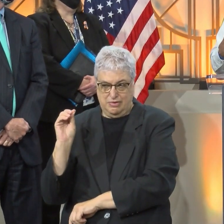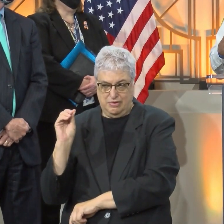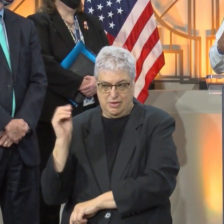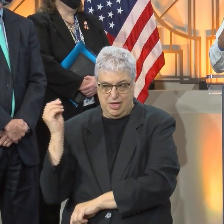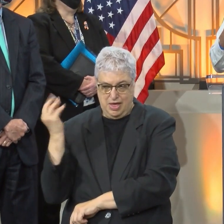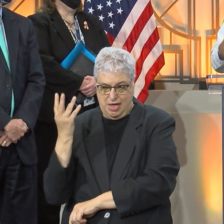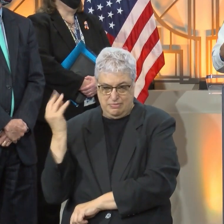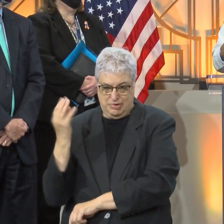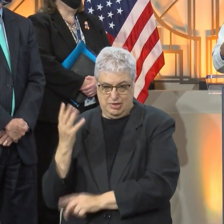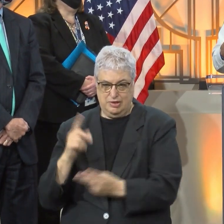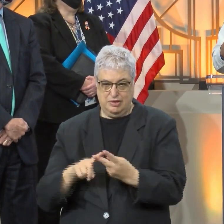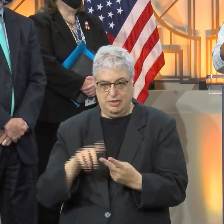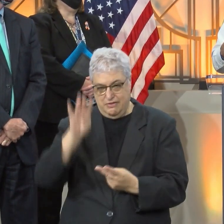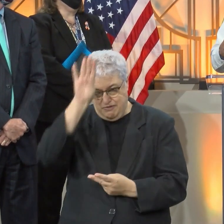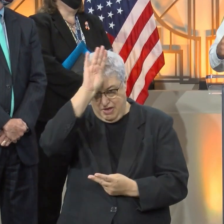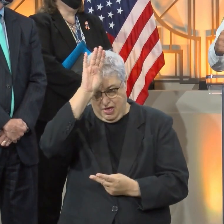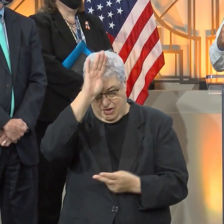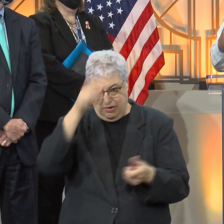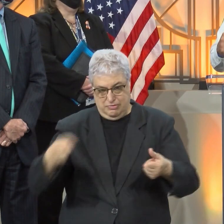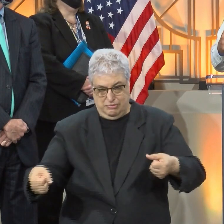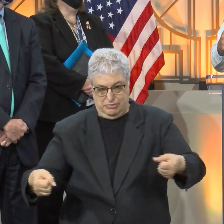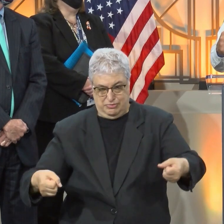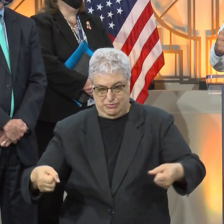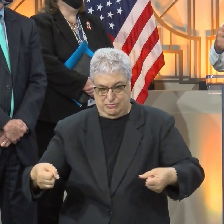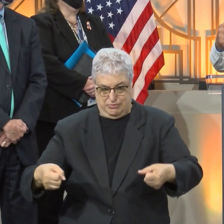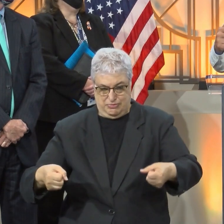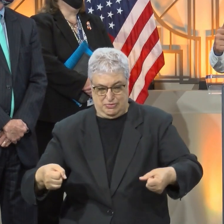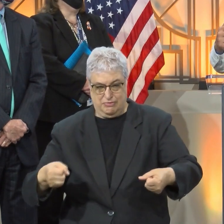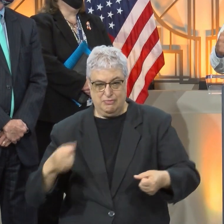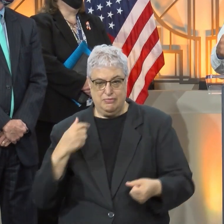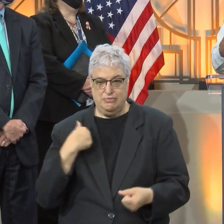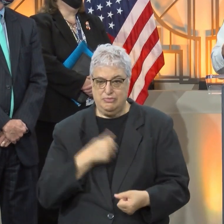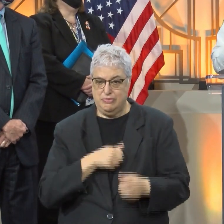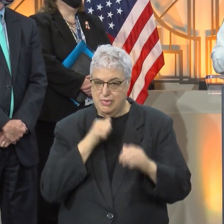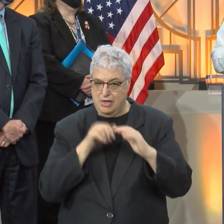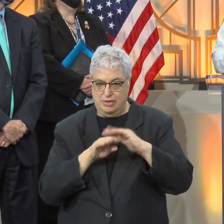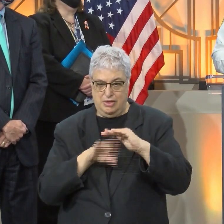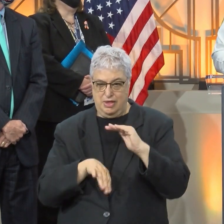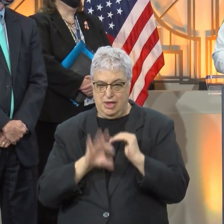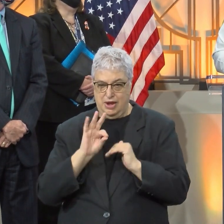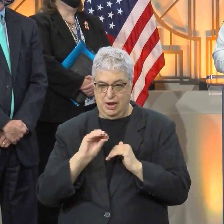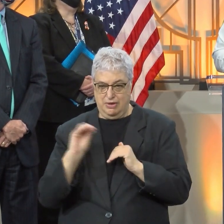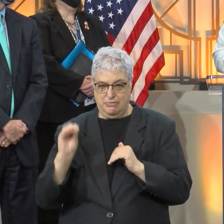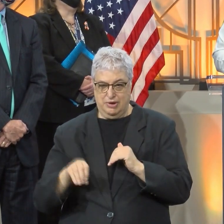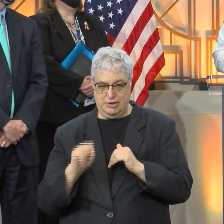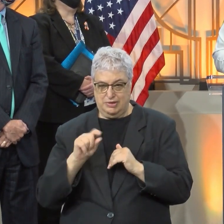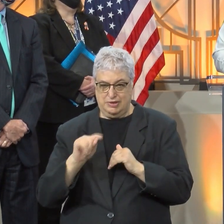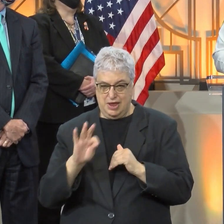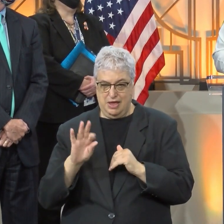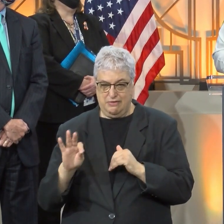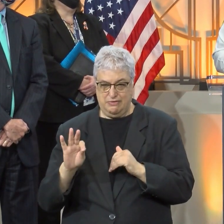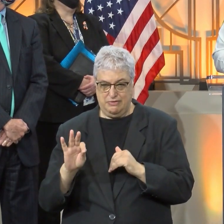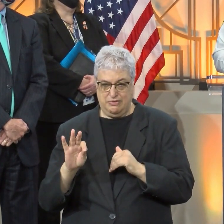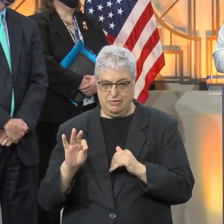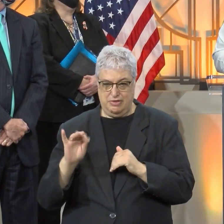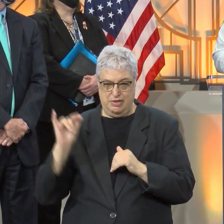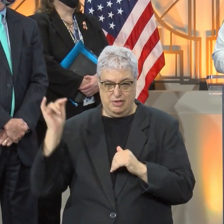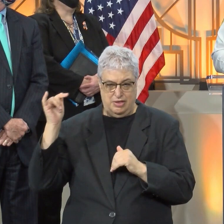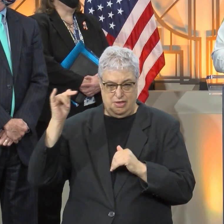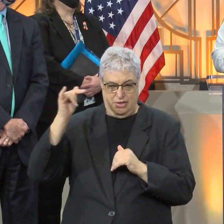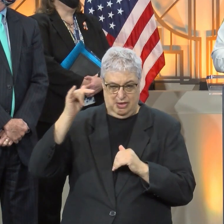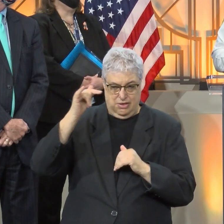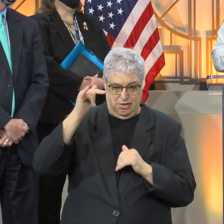of our fire engines. And at no point have we fallen below 90% staffing of our aerial apparatus.